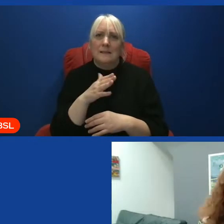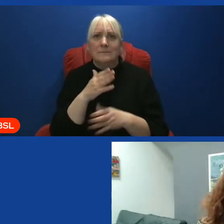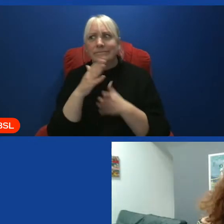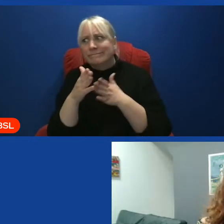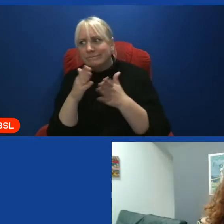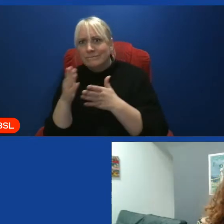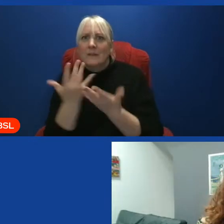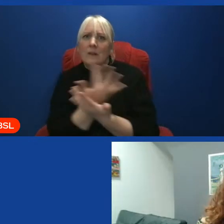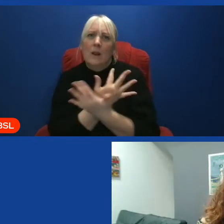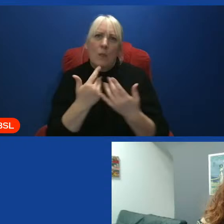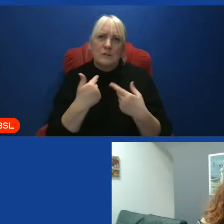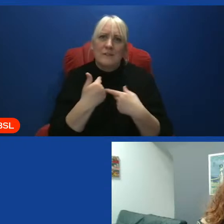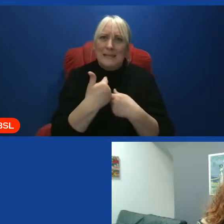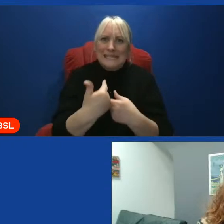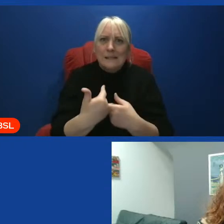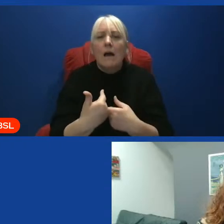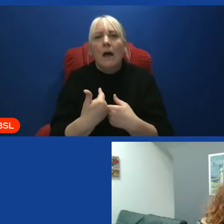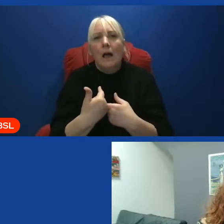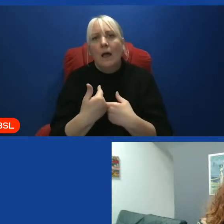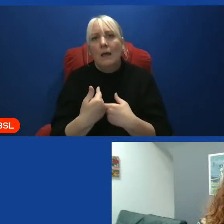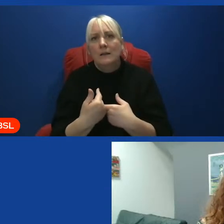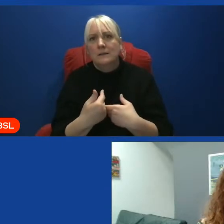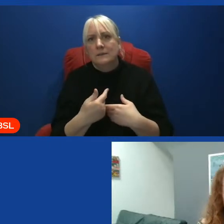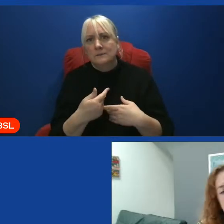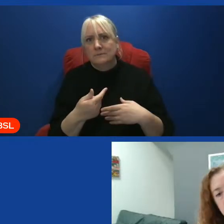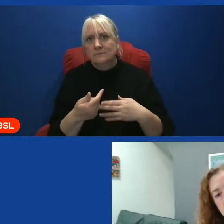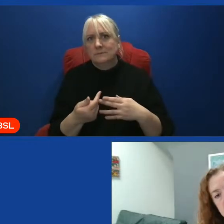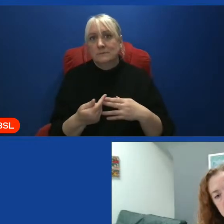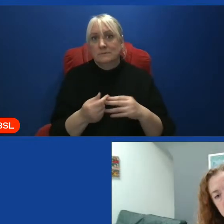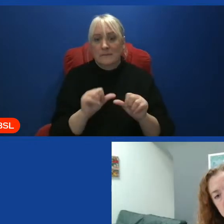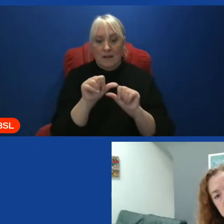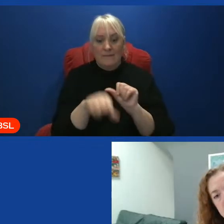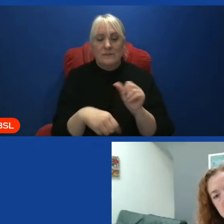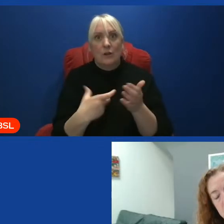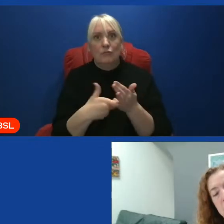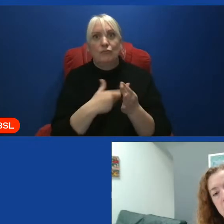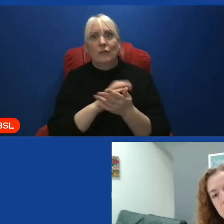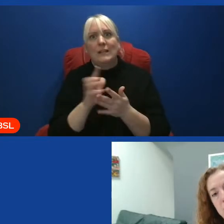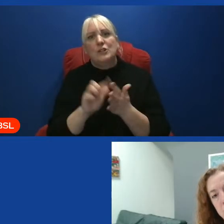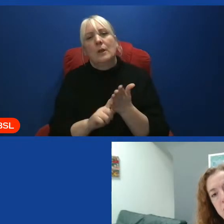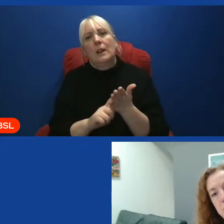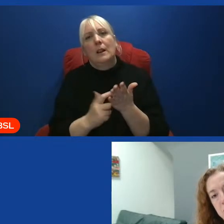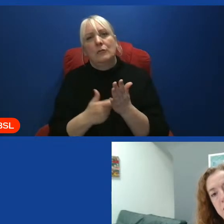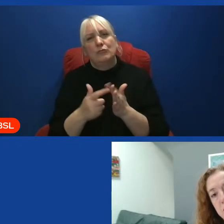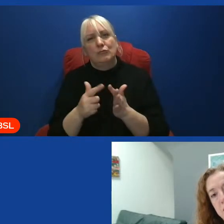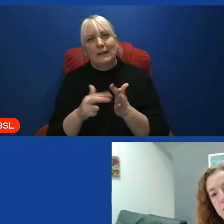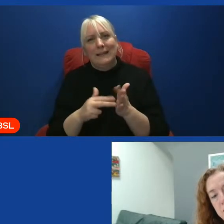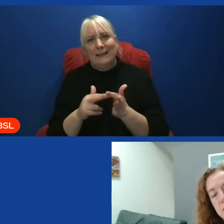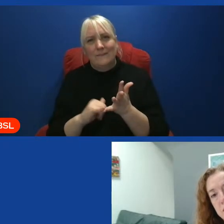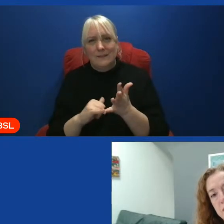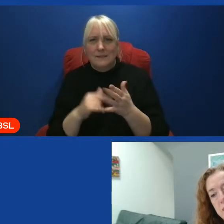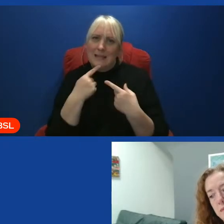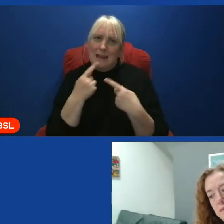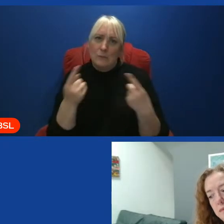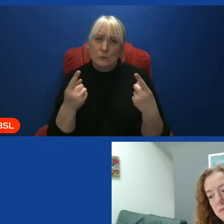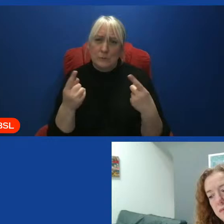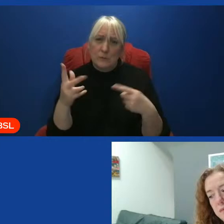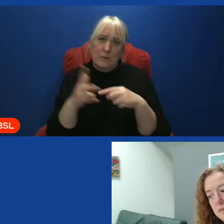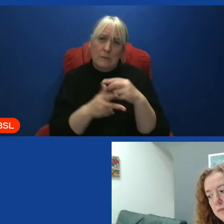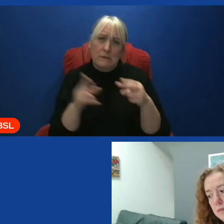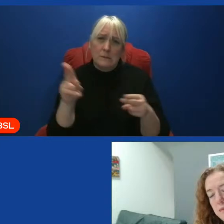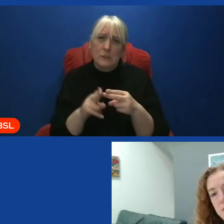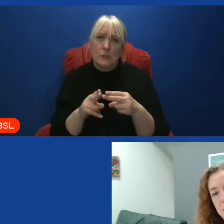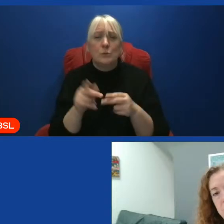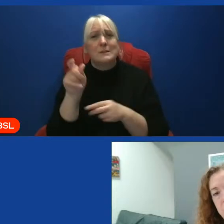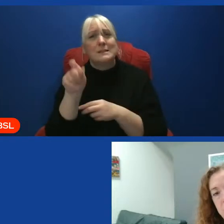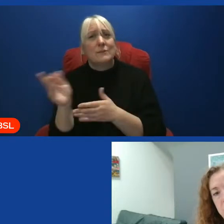weekend, especially in light since Rachel Reeves' announcement about the cuts to the civil service over the weekend. But